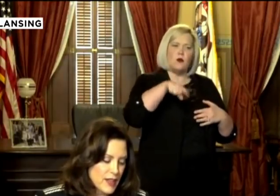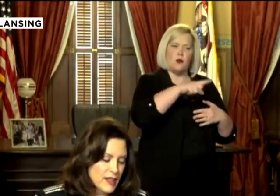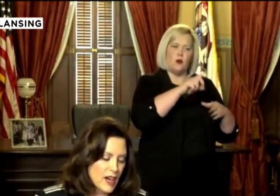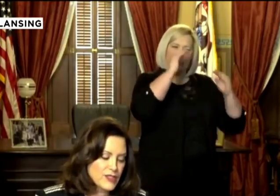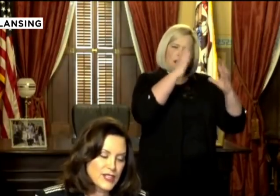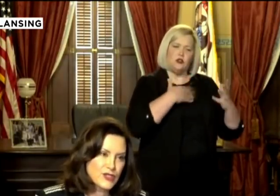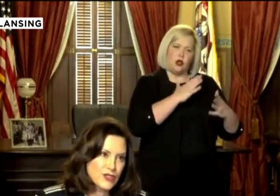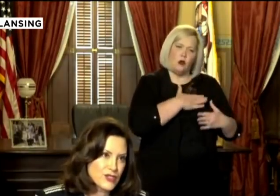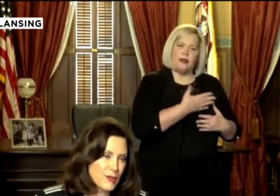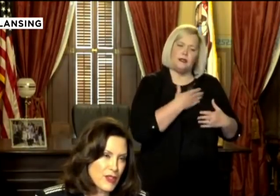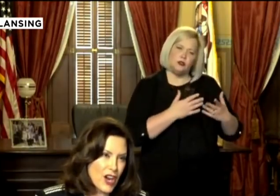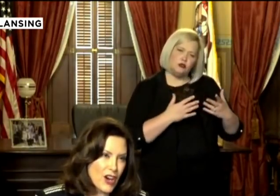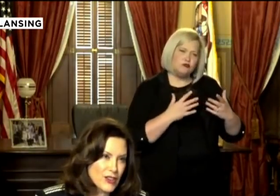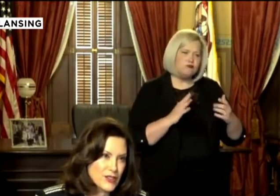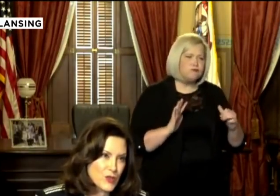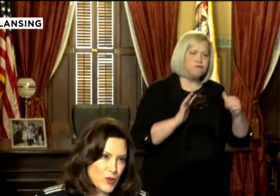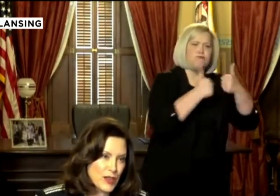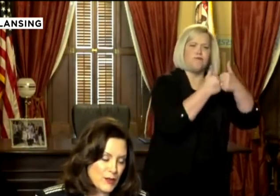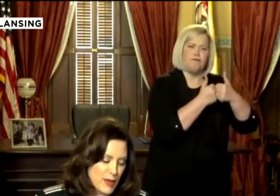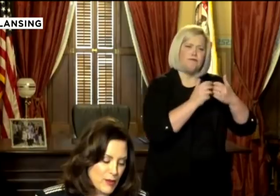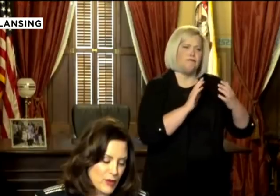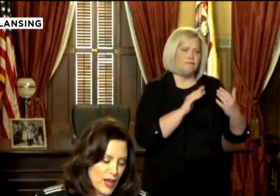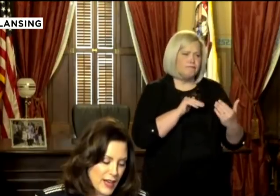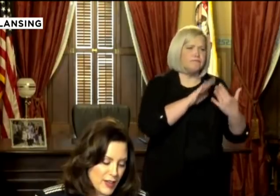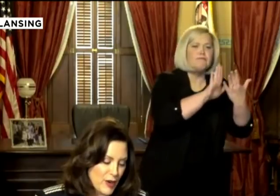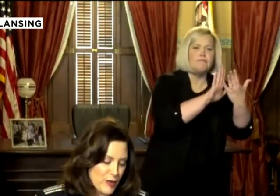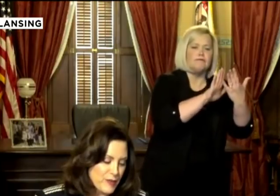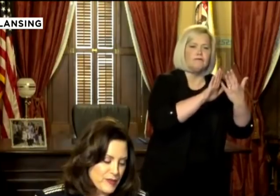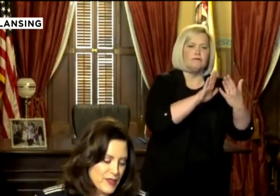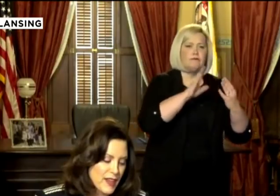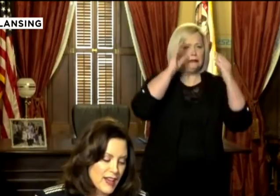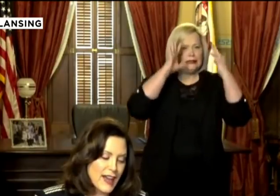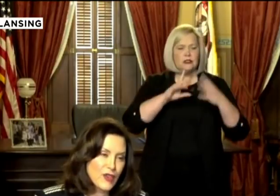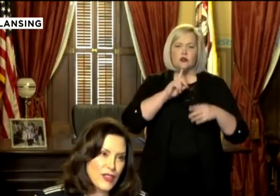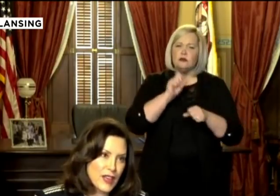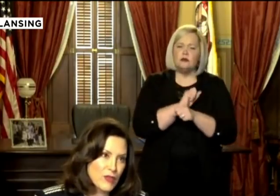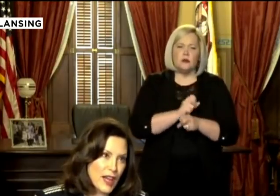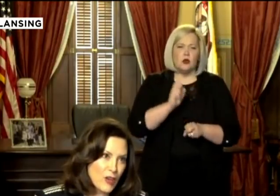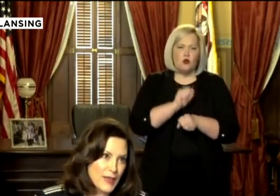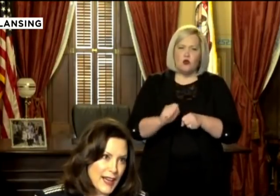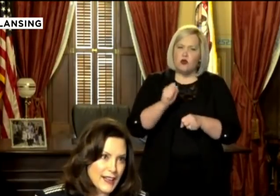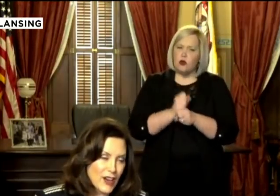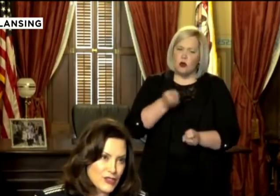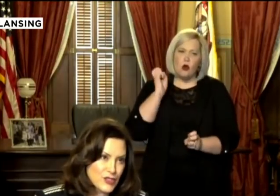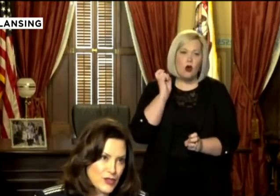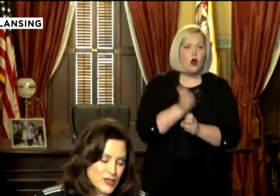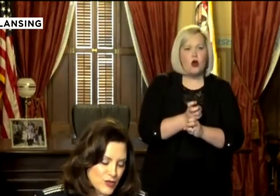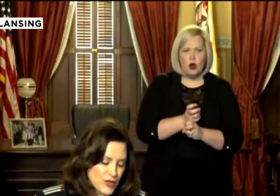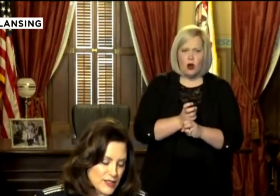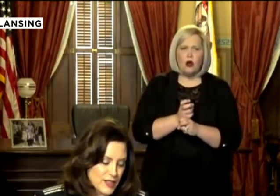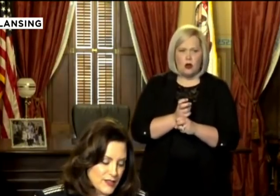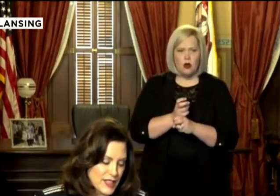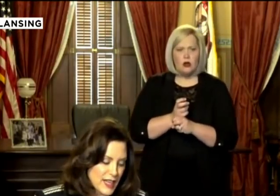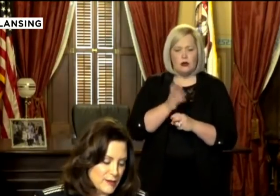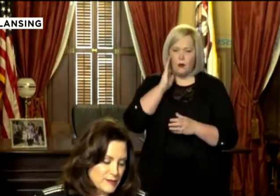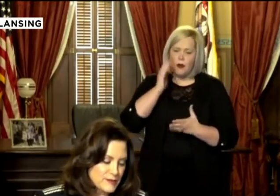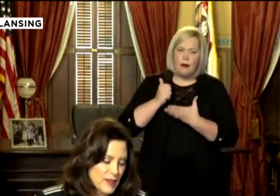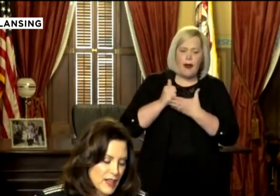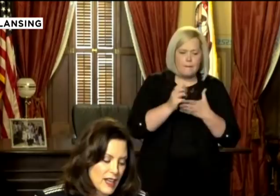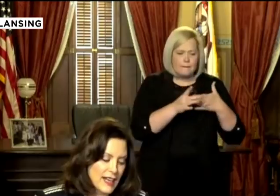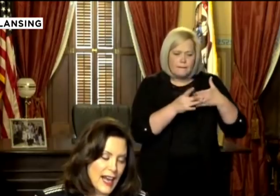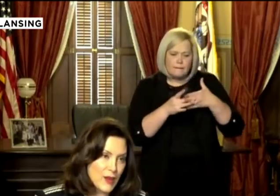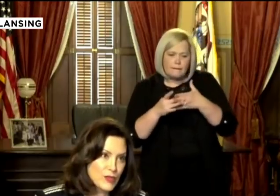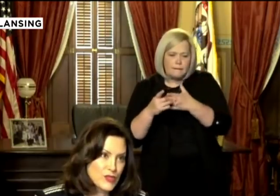challenge. Our teachers are some of the hardest working people I know. I know that they will help guide our students through this tough